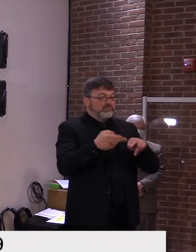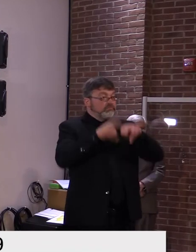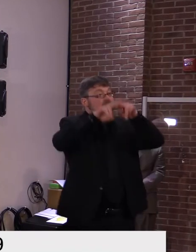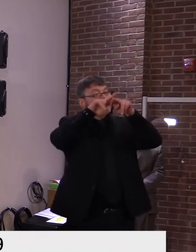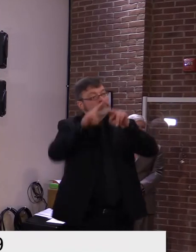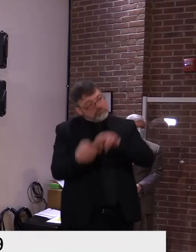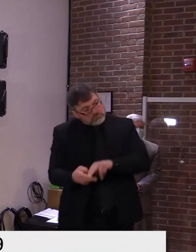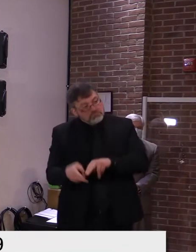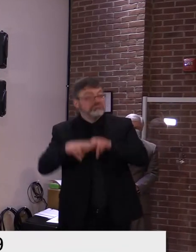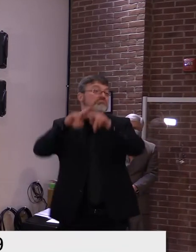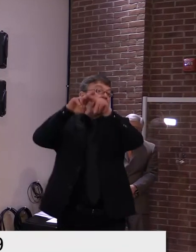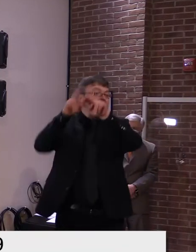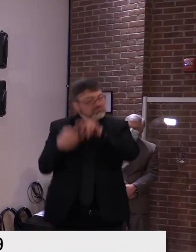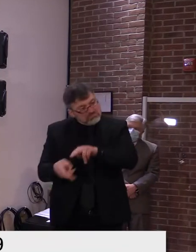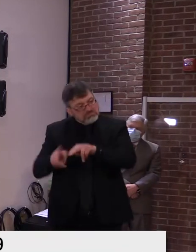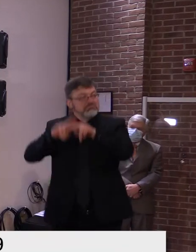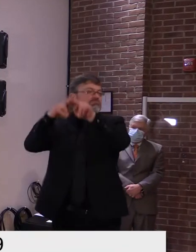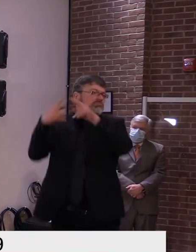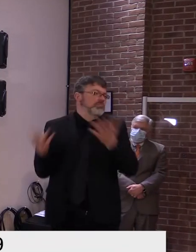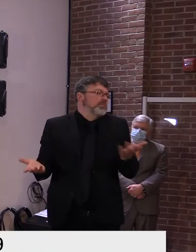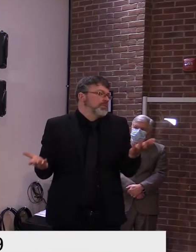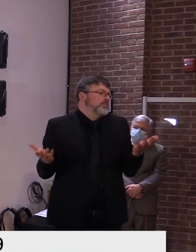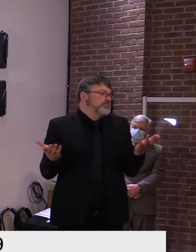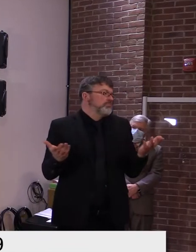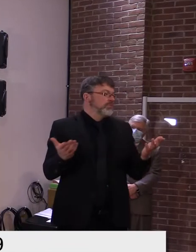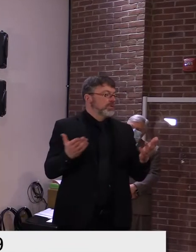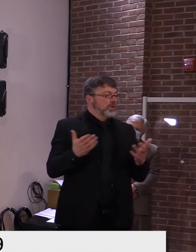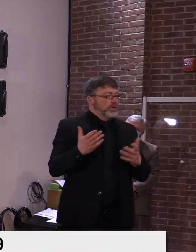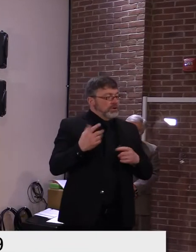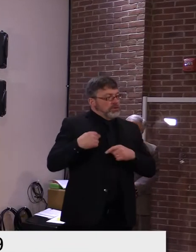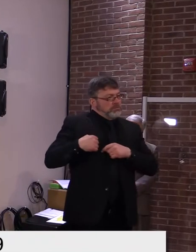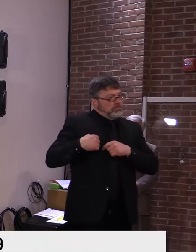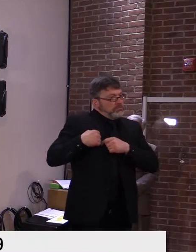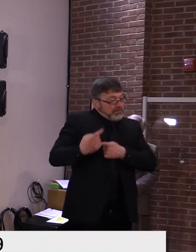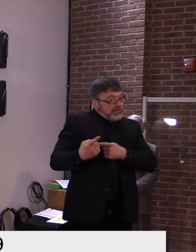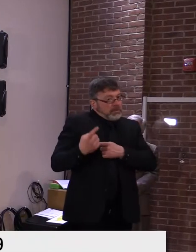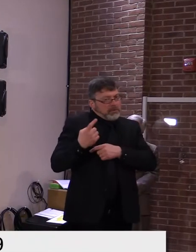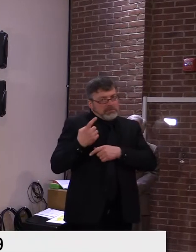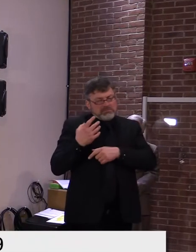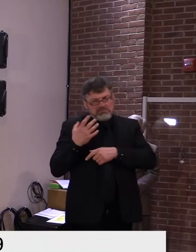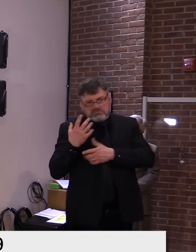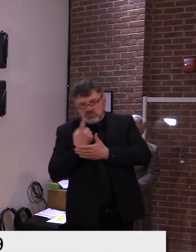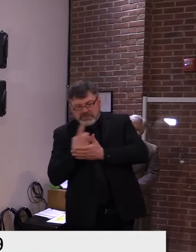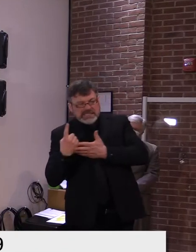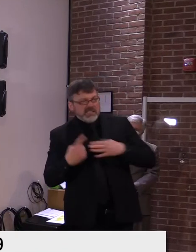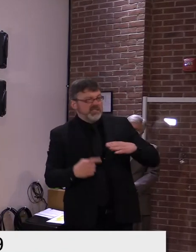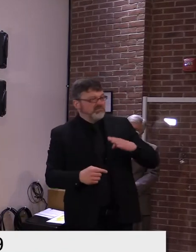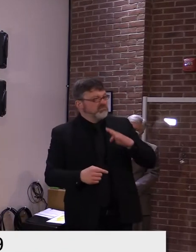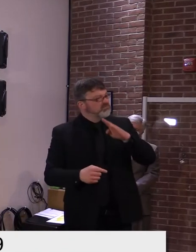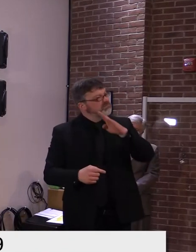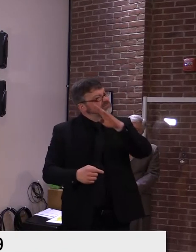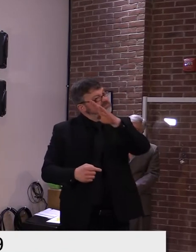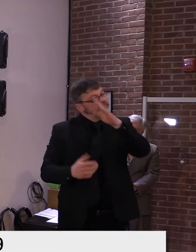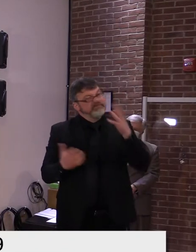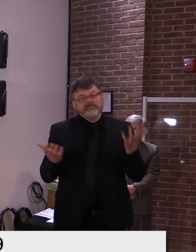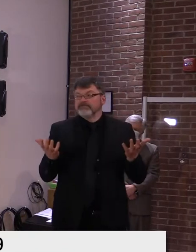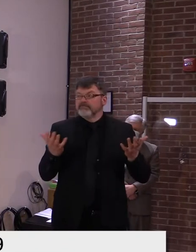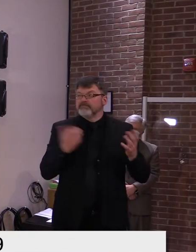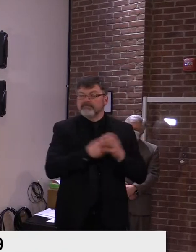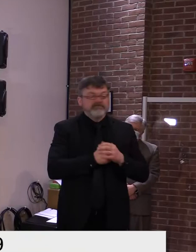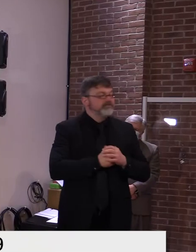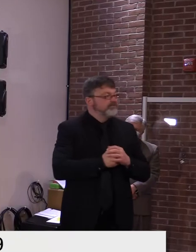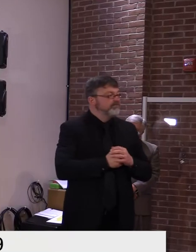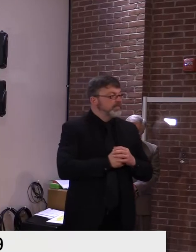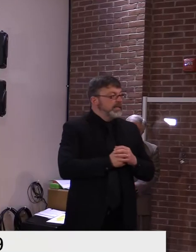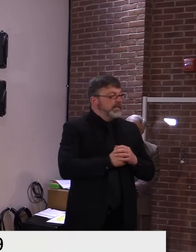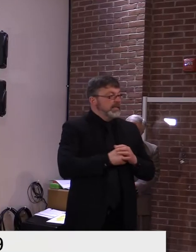than previously. But at the same time, the fact of the matter is a lot of what their students are showing